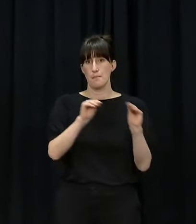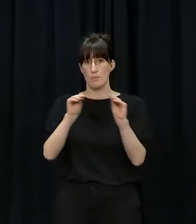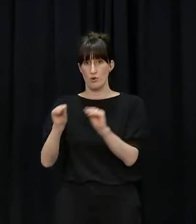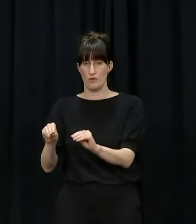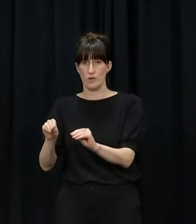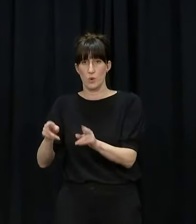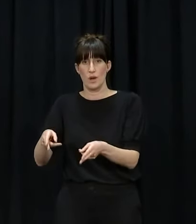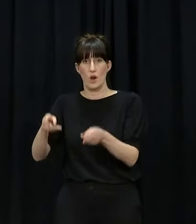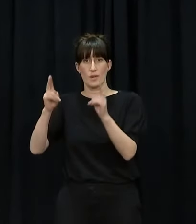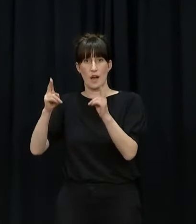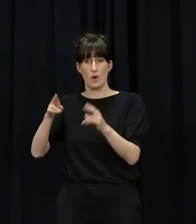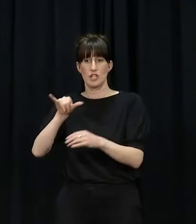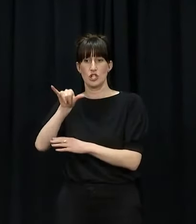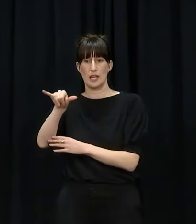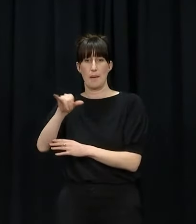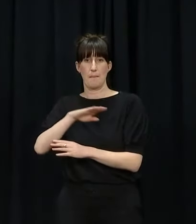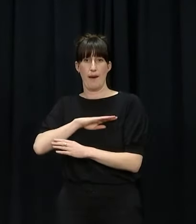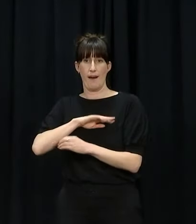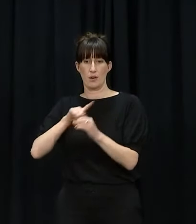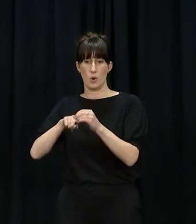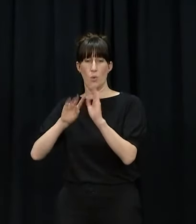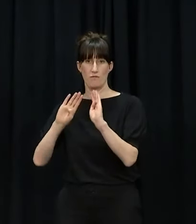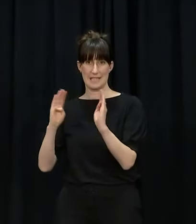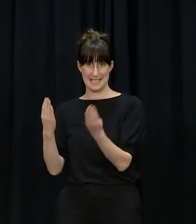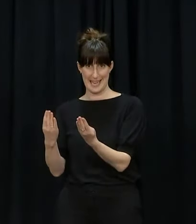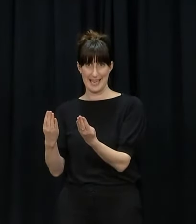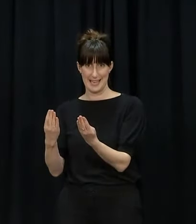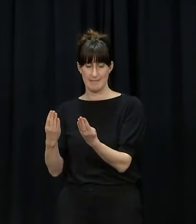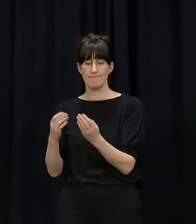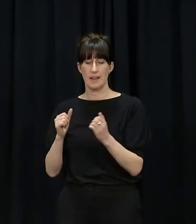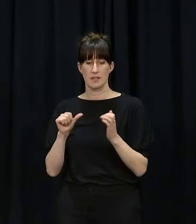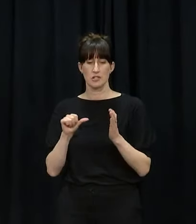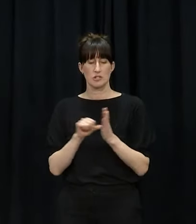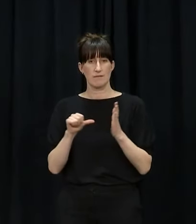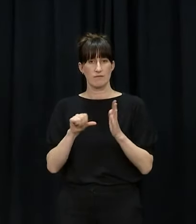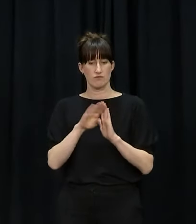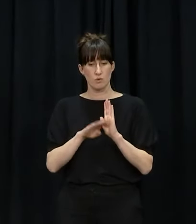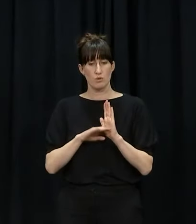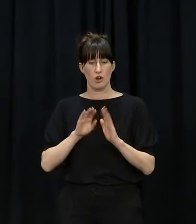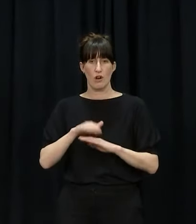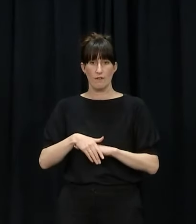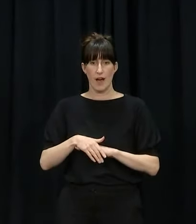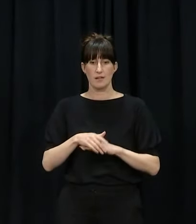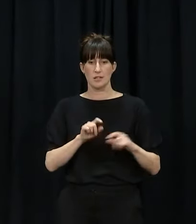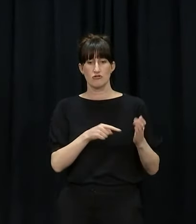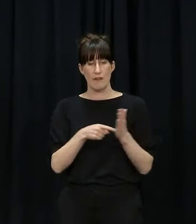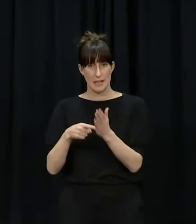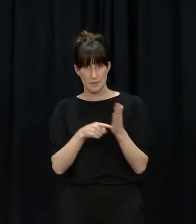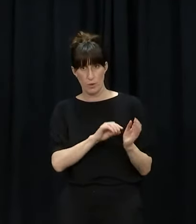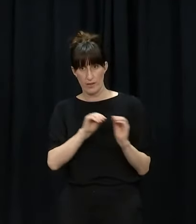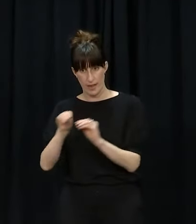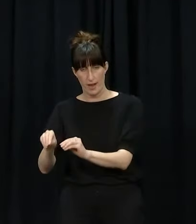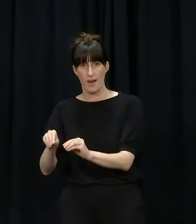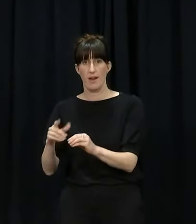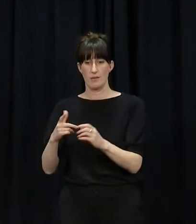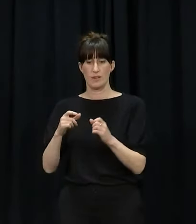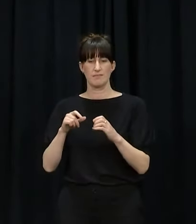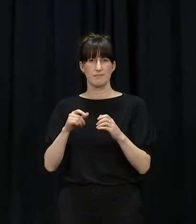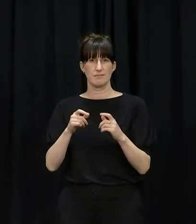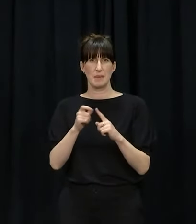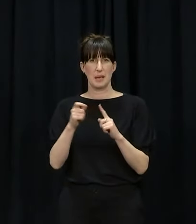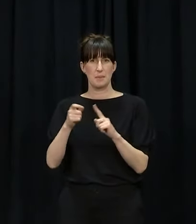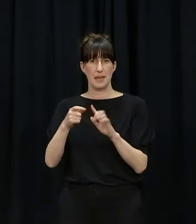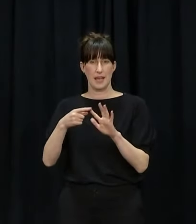already there under the usual strict infection prevention and control procedures. 12 of the